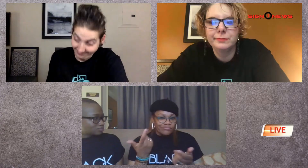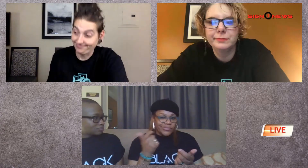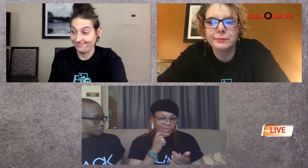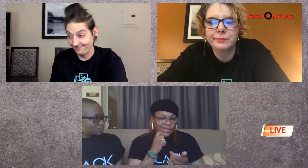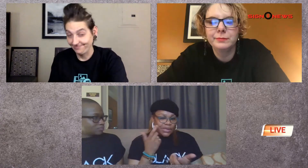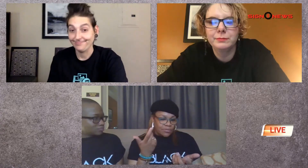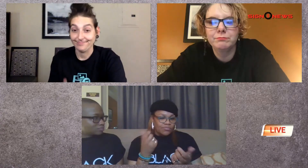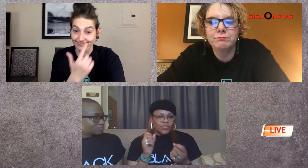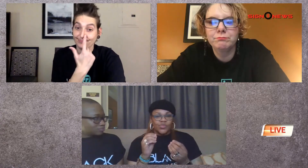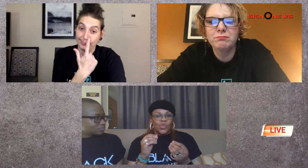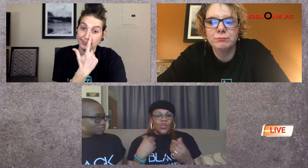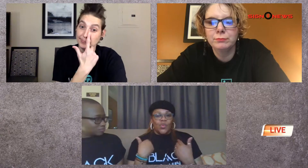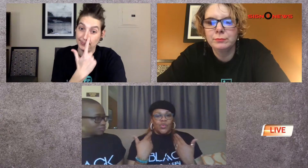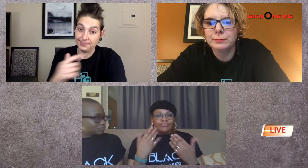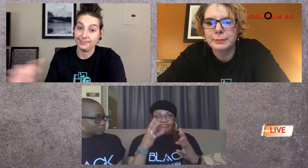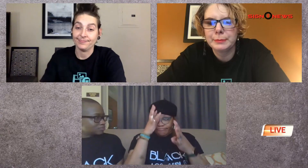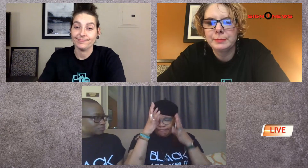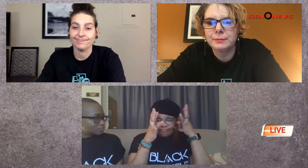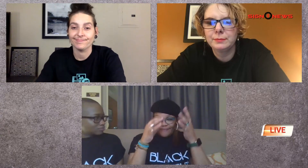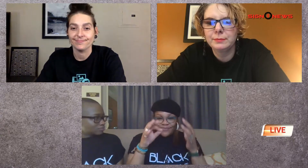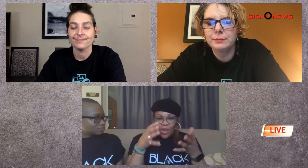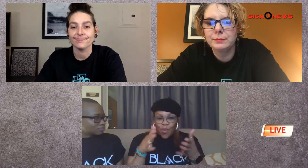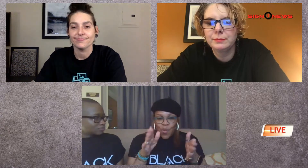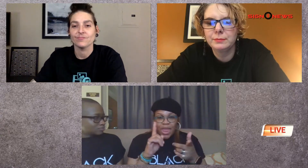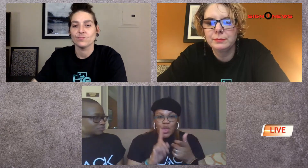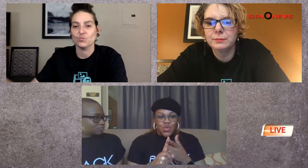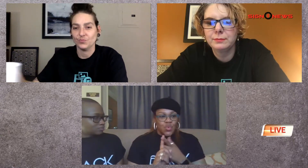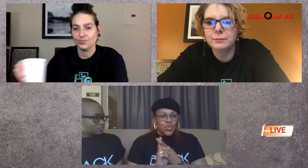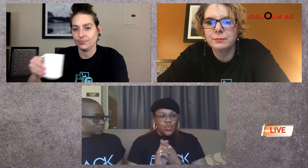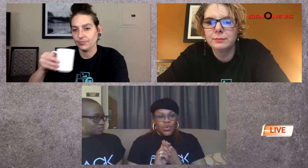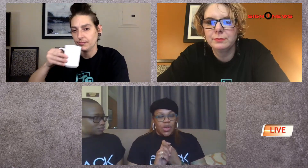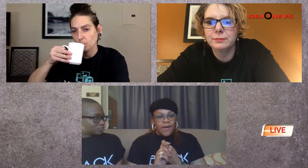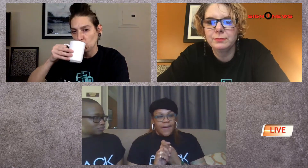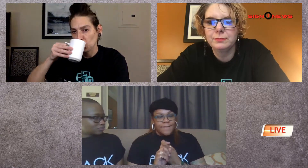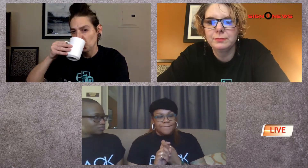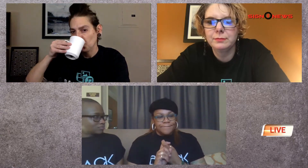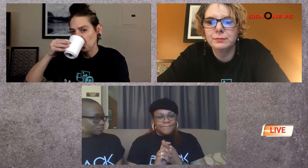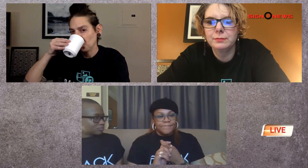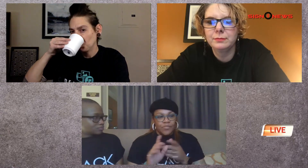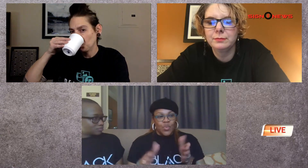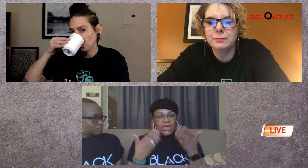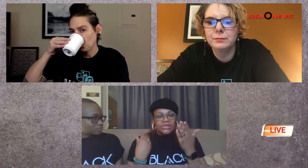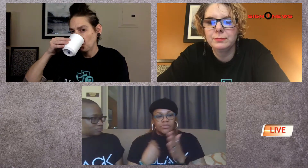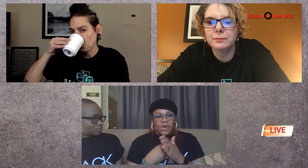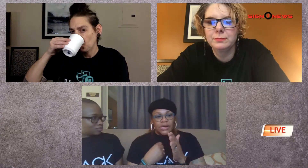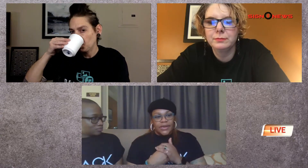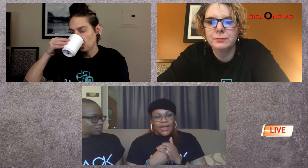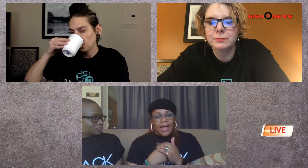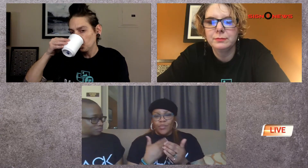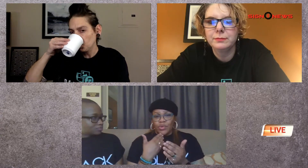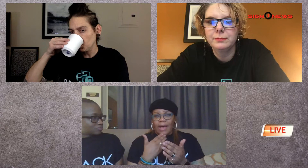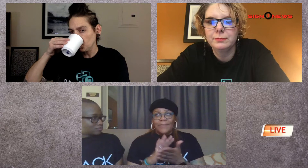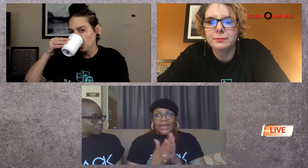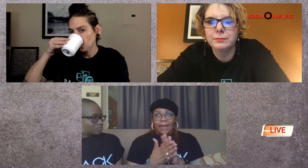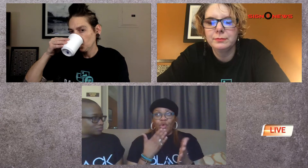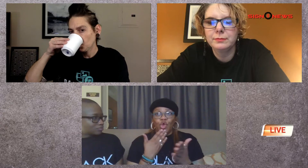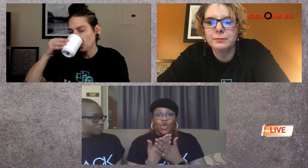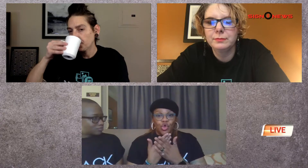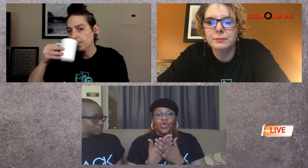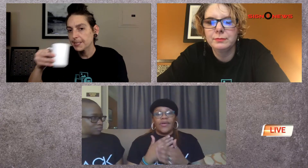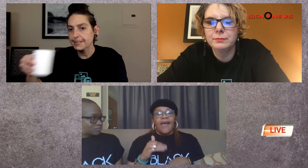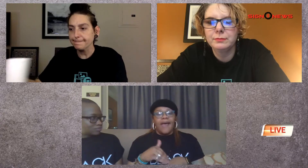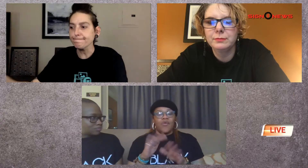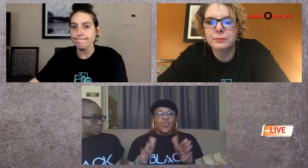and obviously I know it's because of my skin color, probably. So I had to come up with a creative way to raise